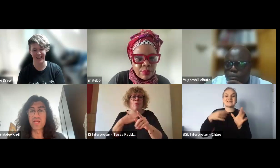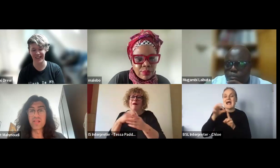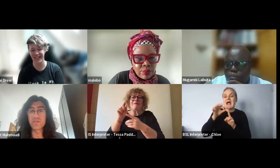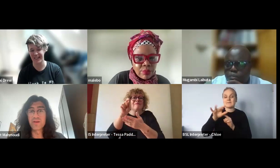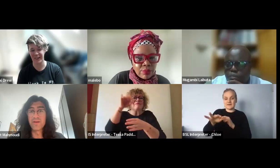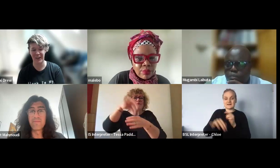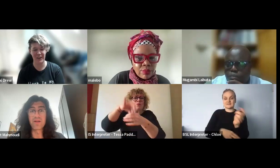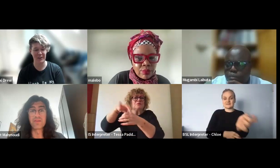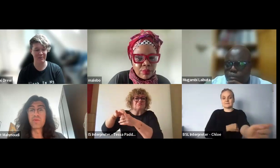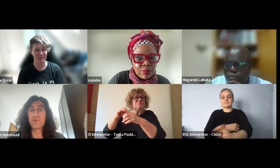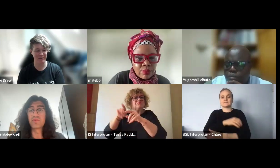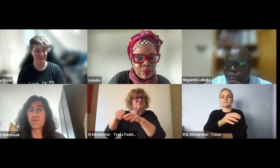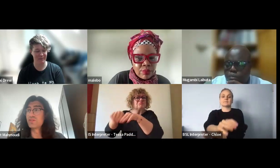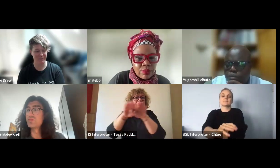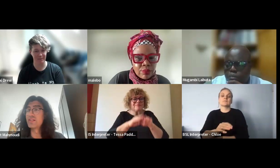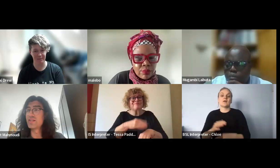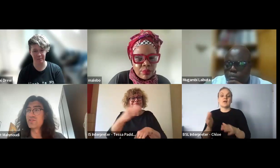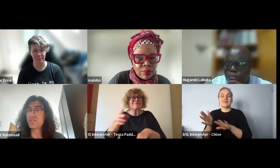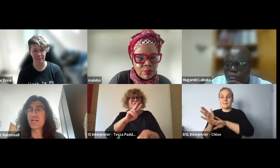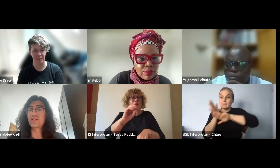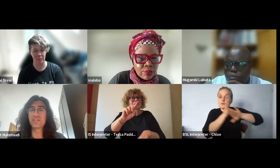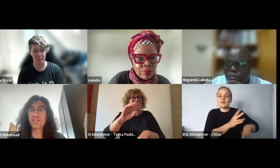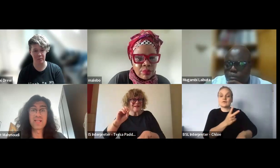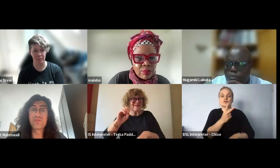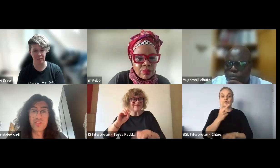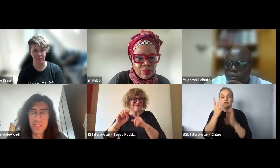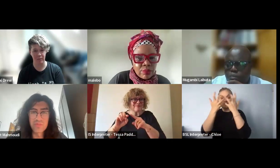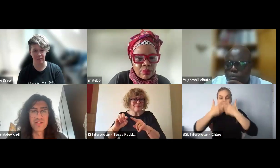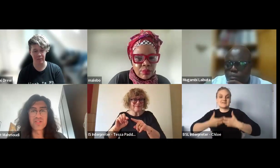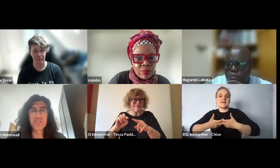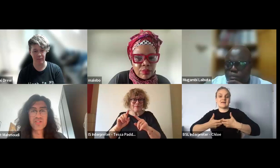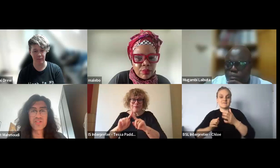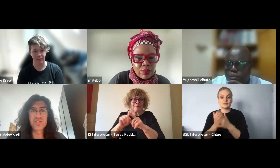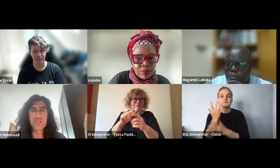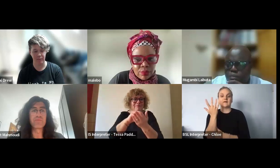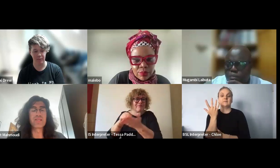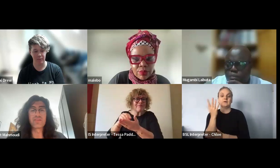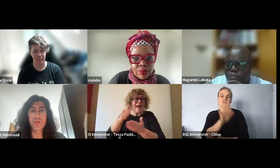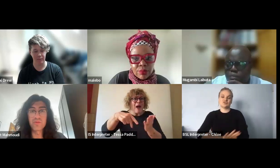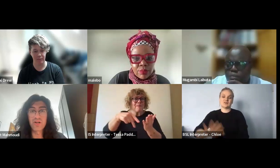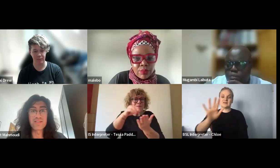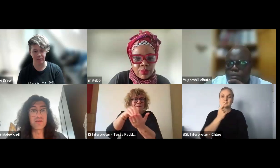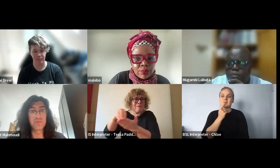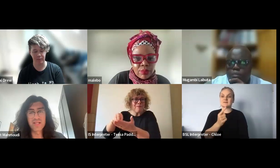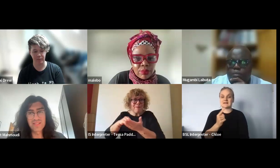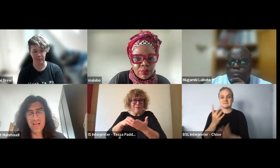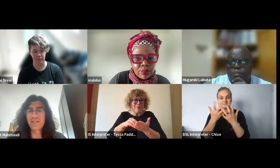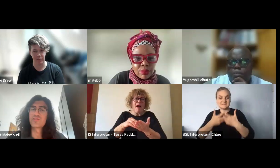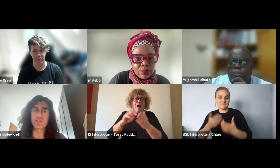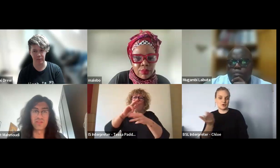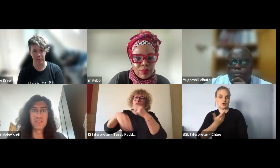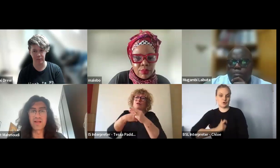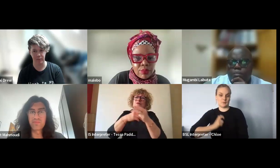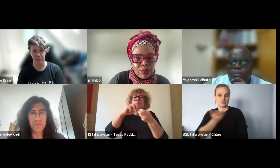that was being used. Then we moved over into the tech for development, and generally speaking, tech for human rights and